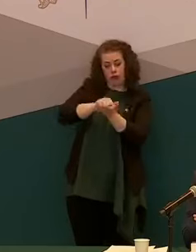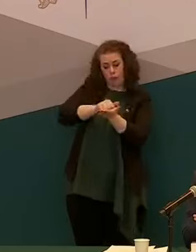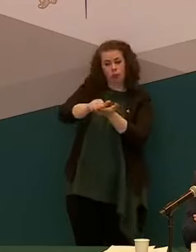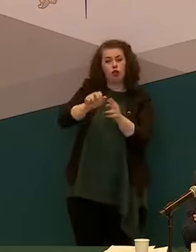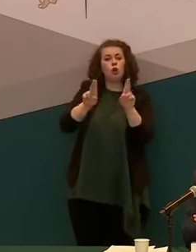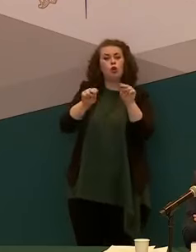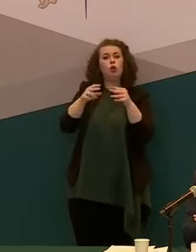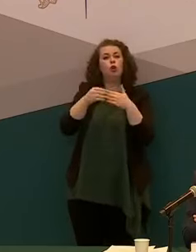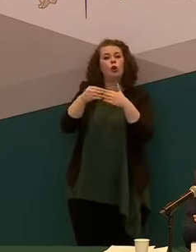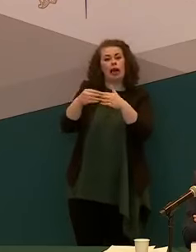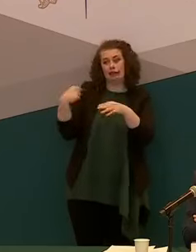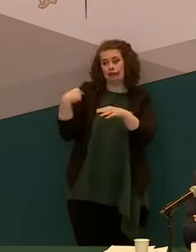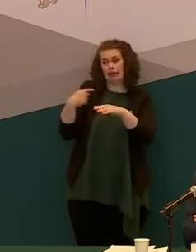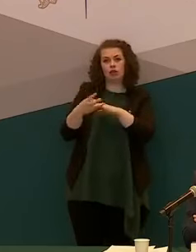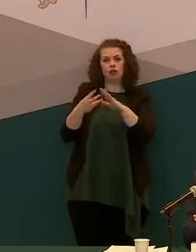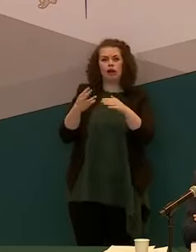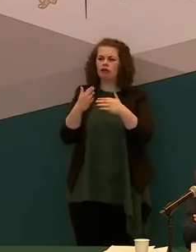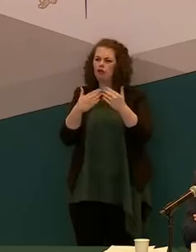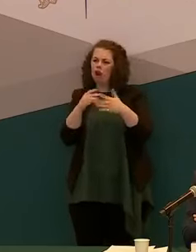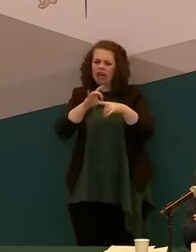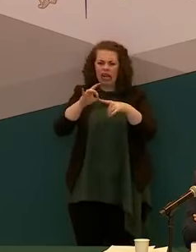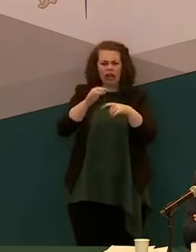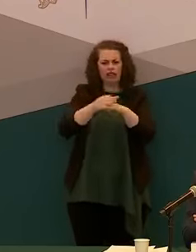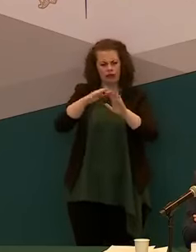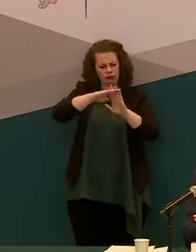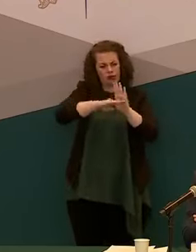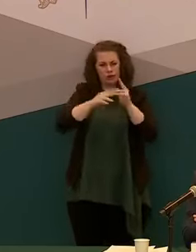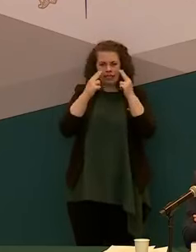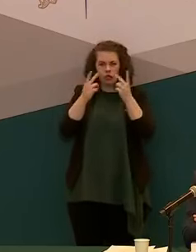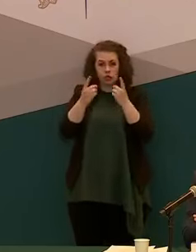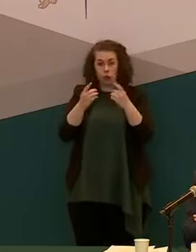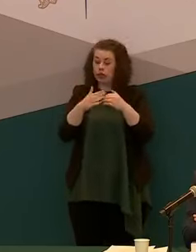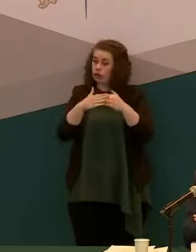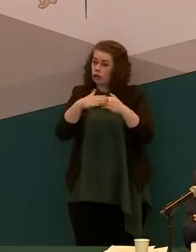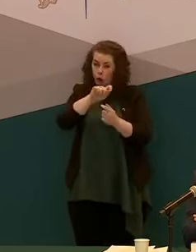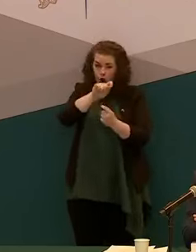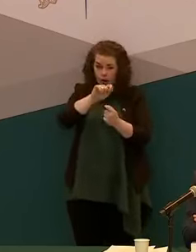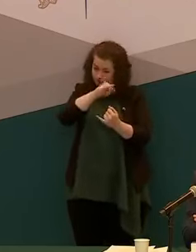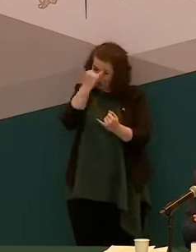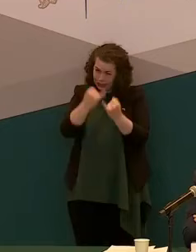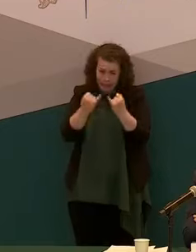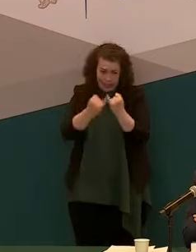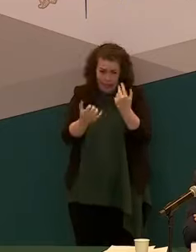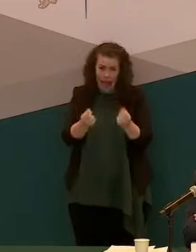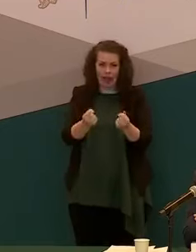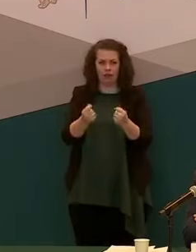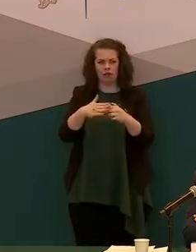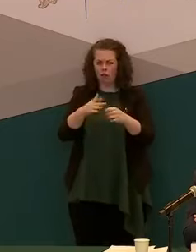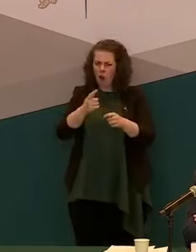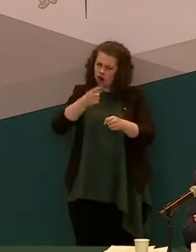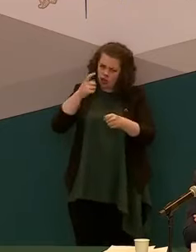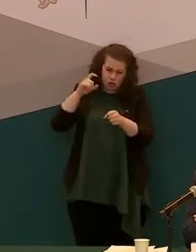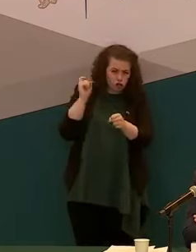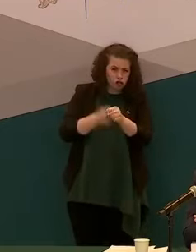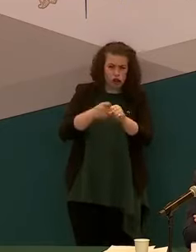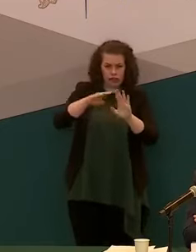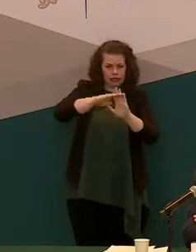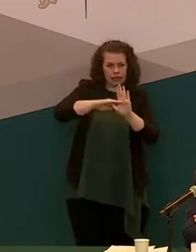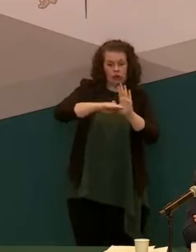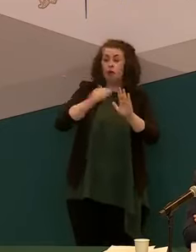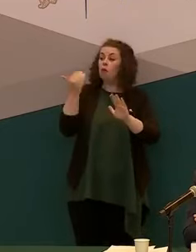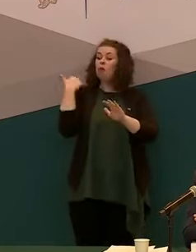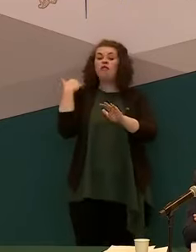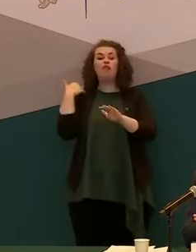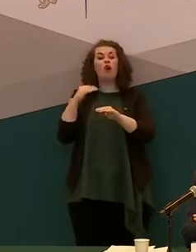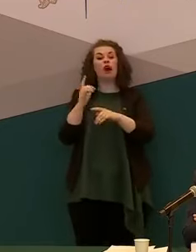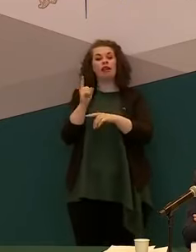of measures that need to be in place, and it is even more exacting in terms of its requirements than would have been the case in its previous advice.